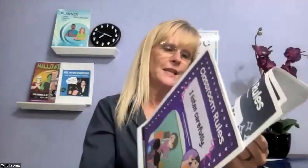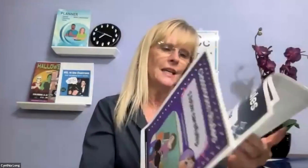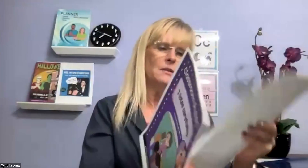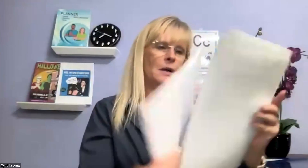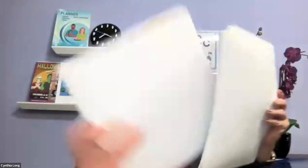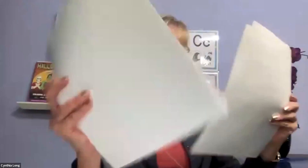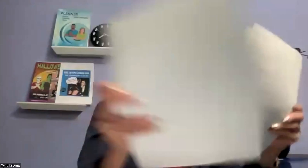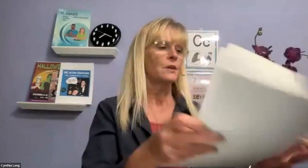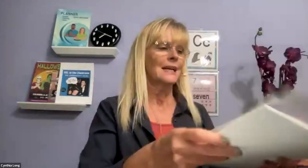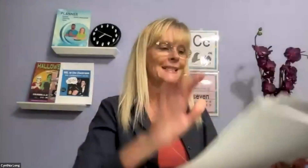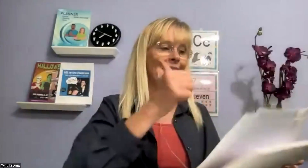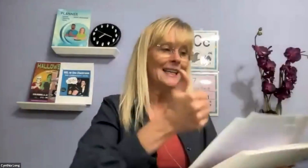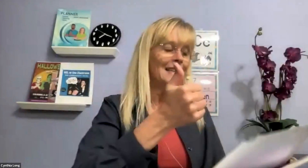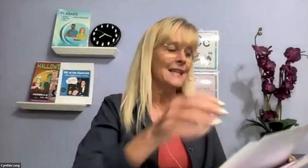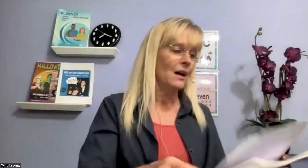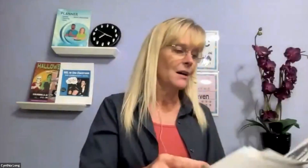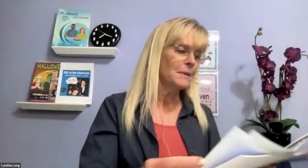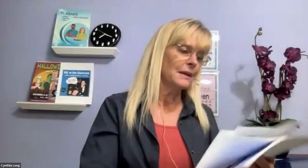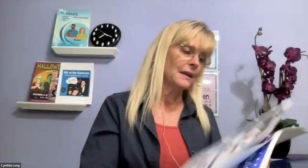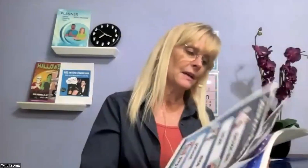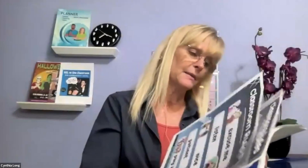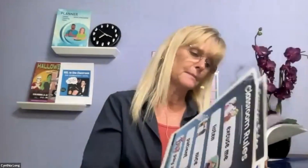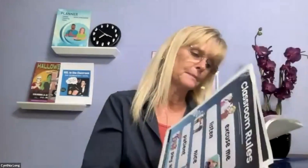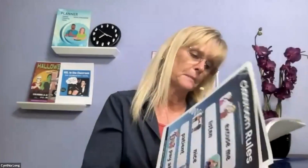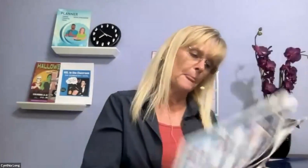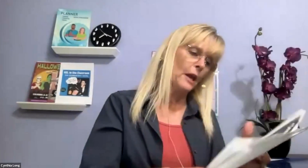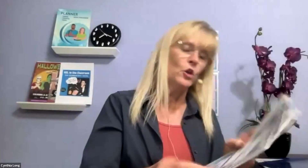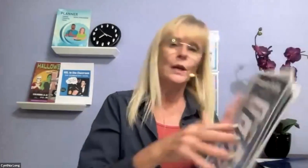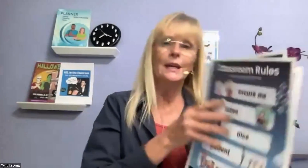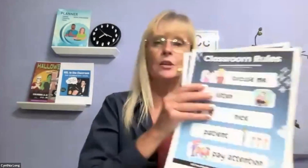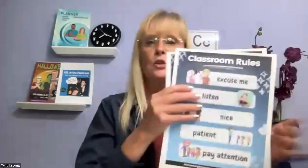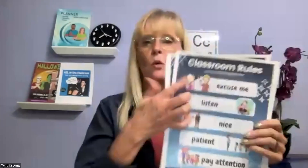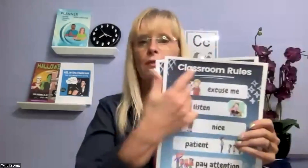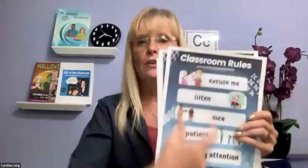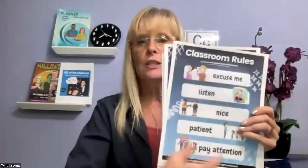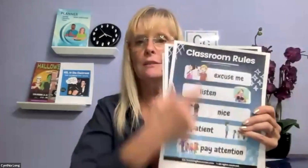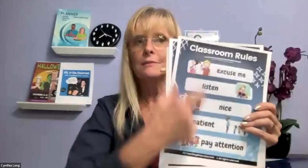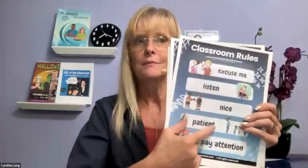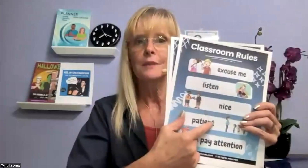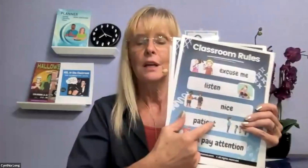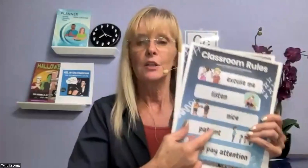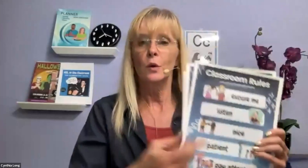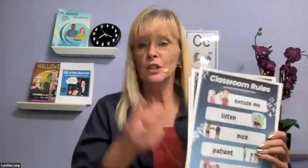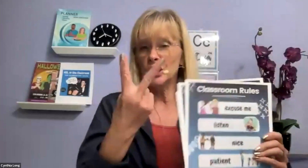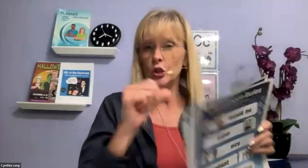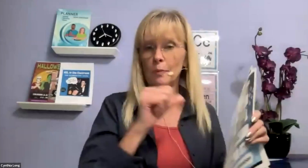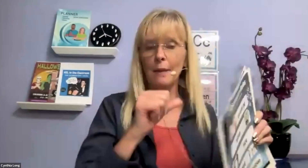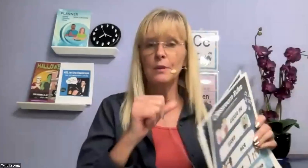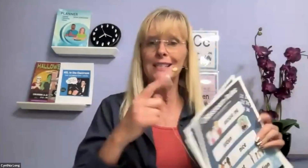setting these up, you can get the short version to where it's just 2 papers and